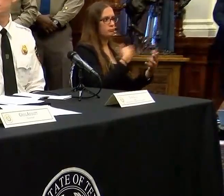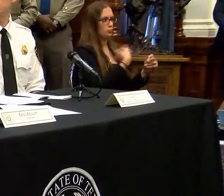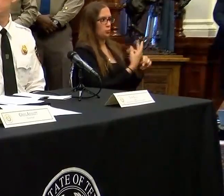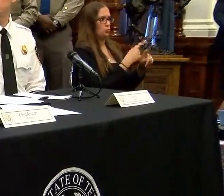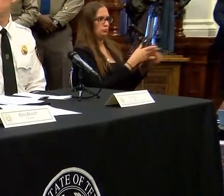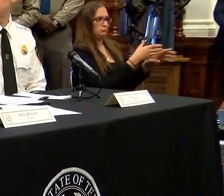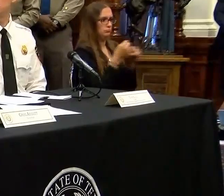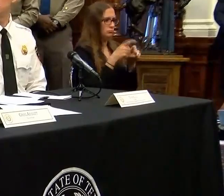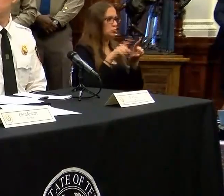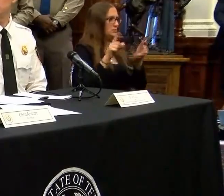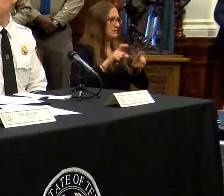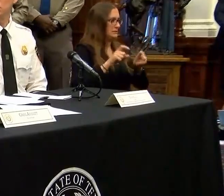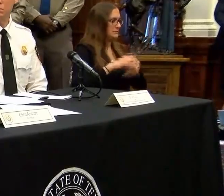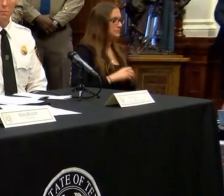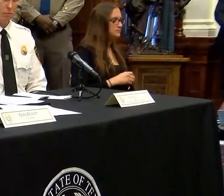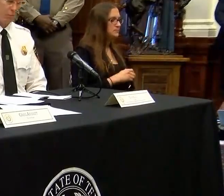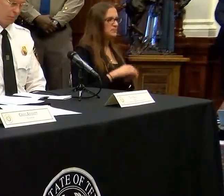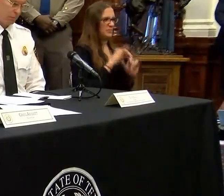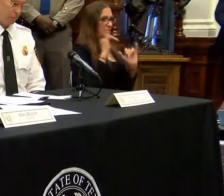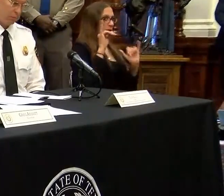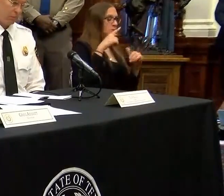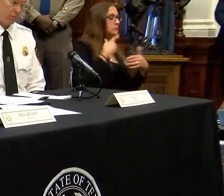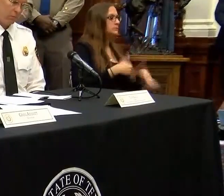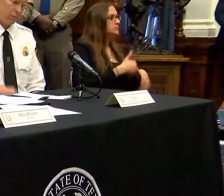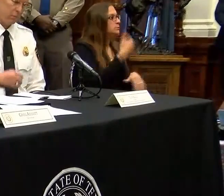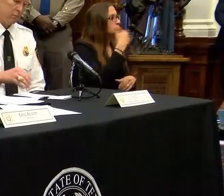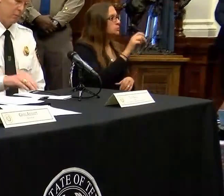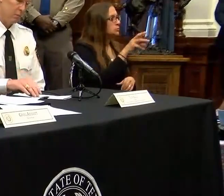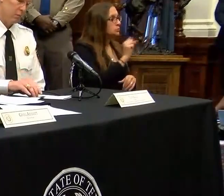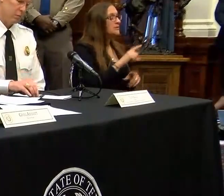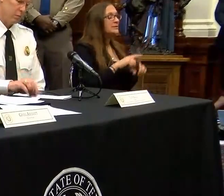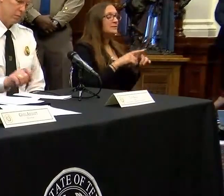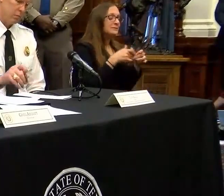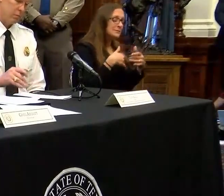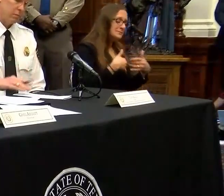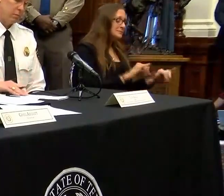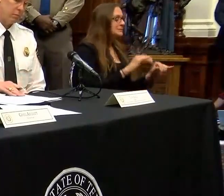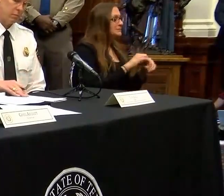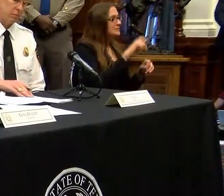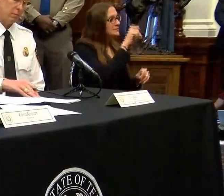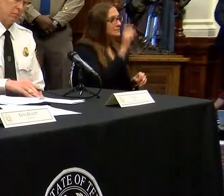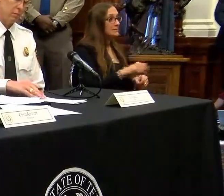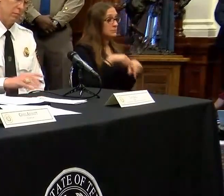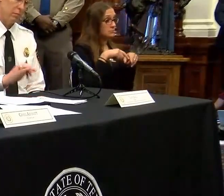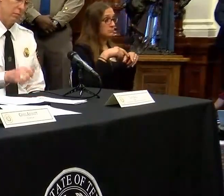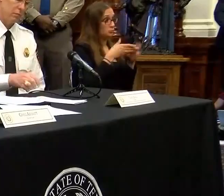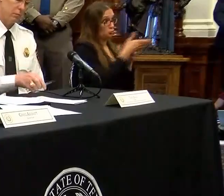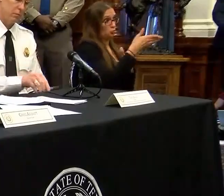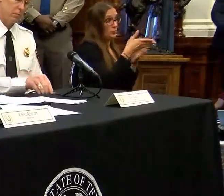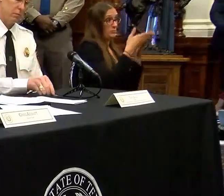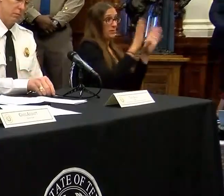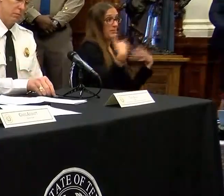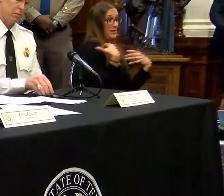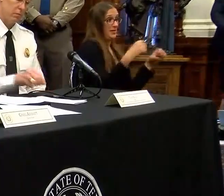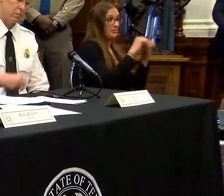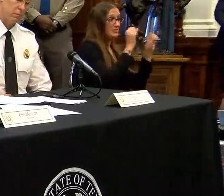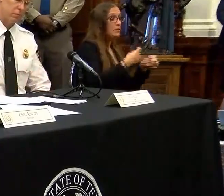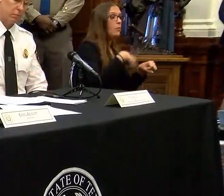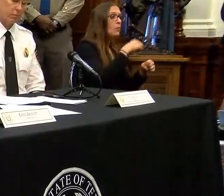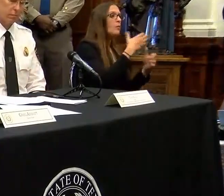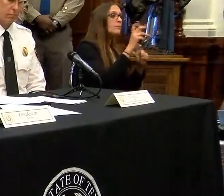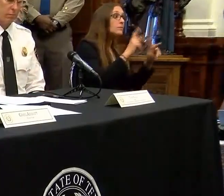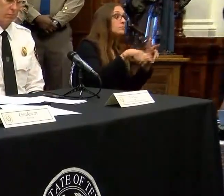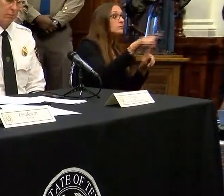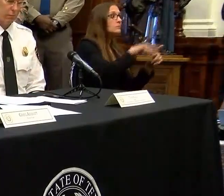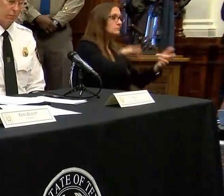them tested. So that's really good news. Still, in Texas, through the public health system, we want individuals to